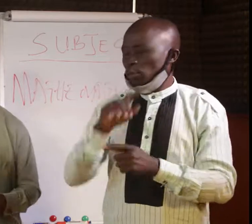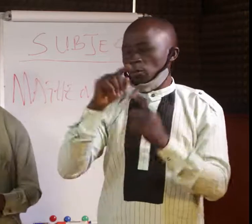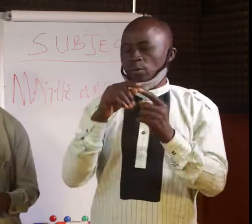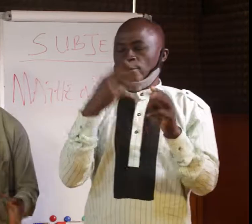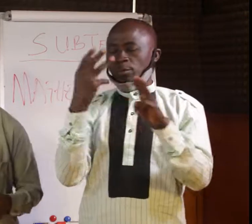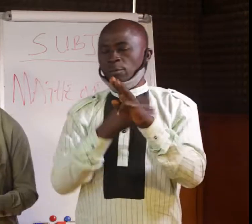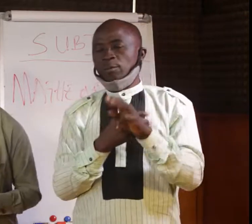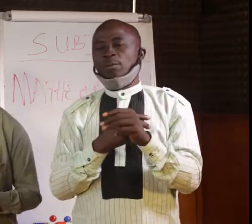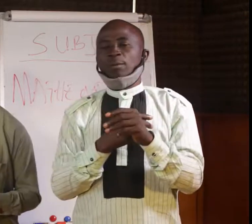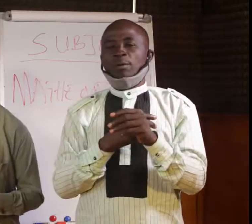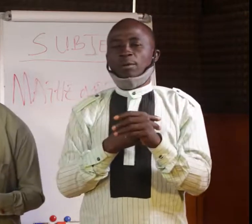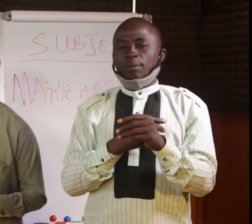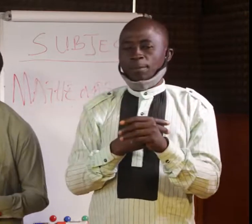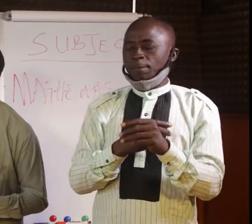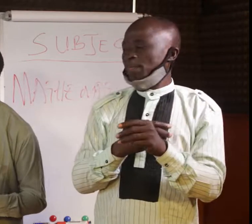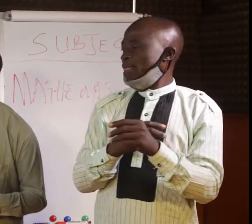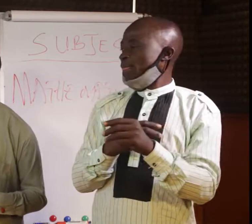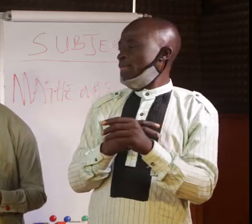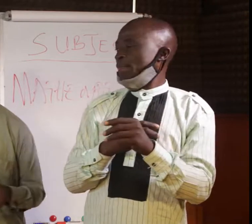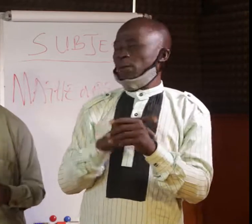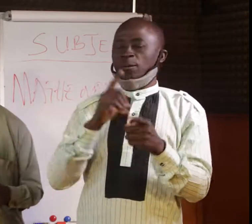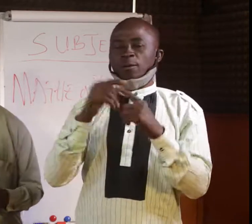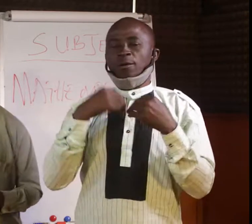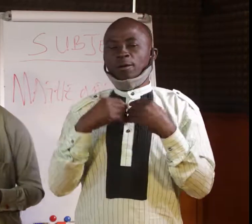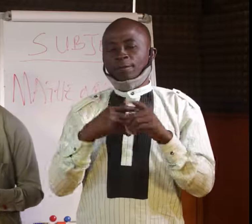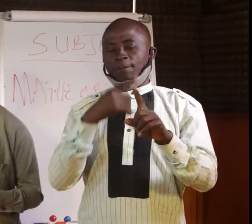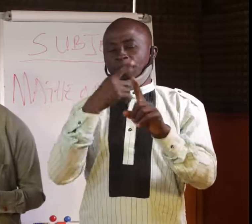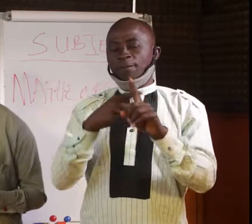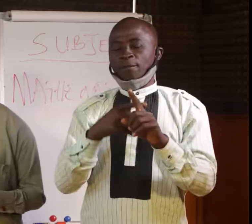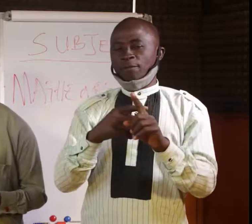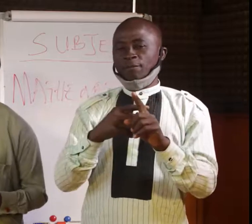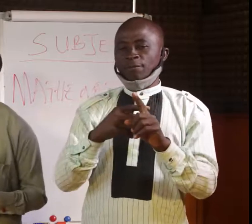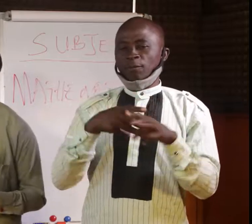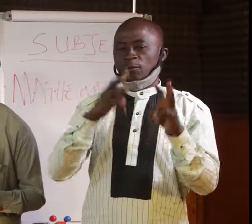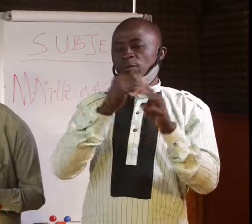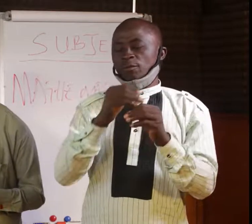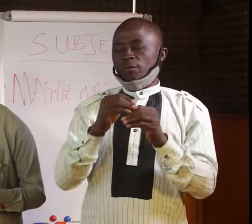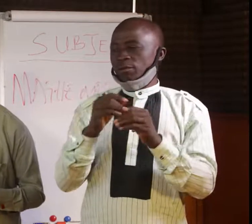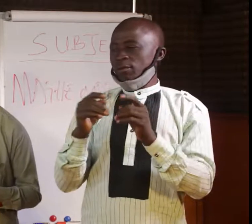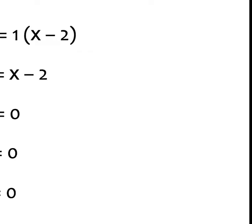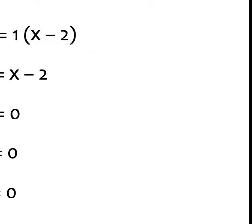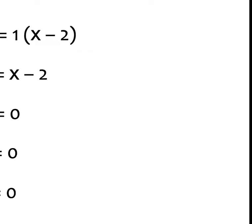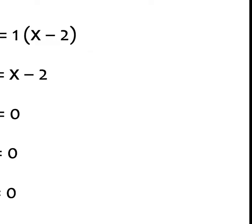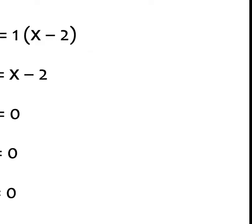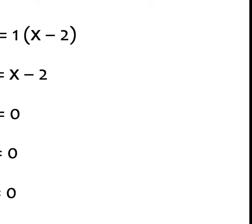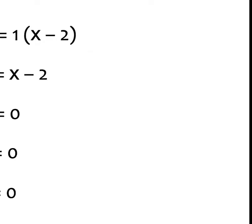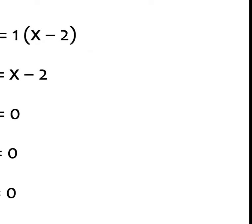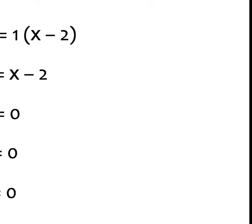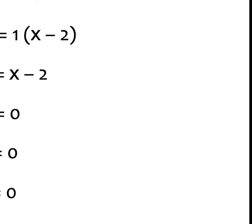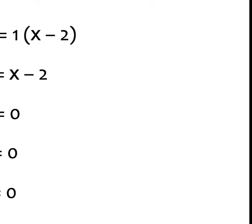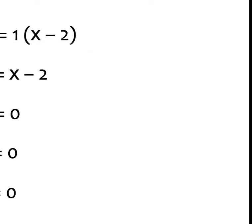multiply through by a negative number to have a positive form of the equation becomes